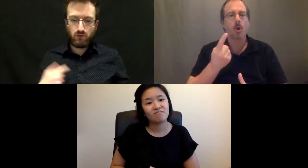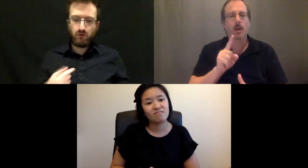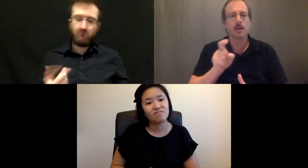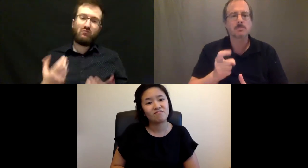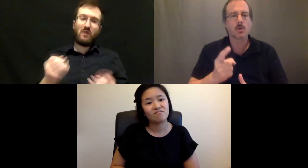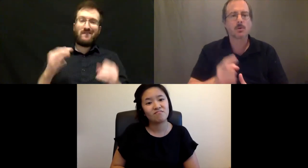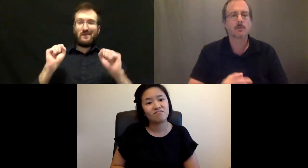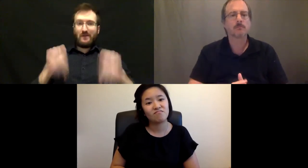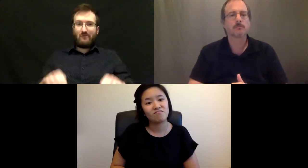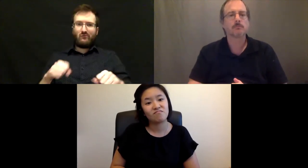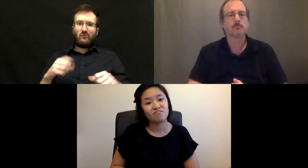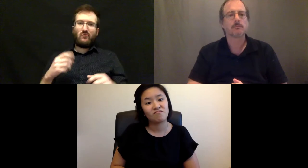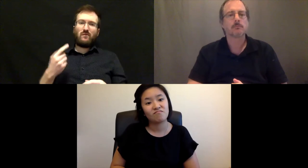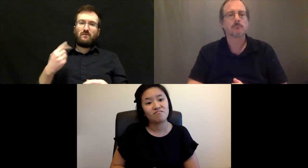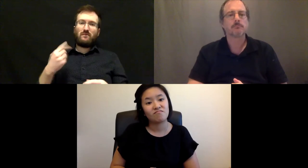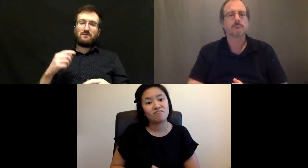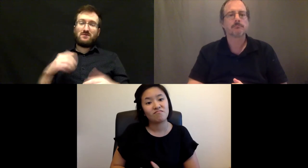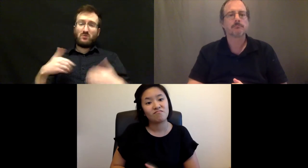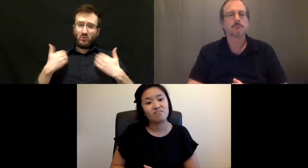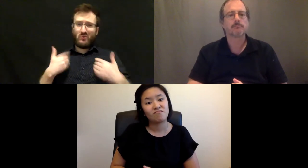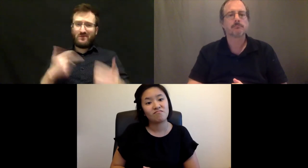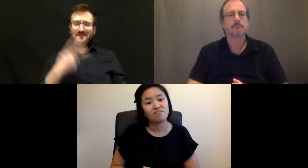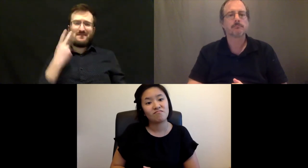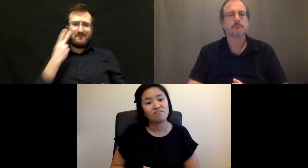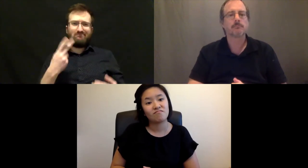Okay, I just have one more question for you.